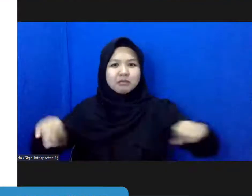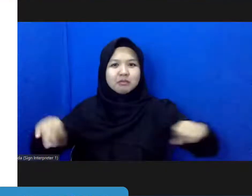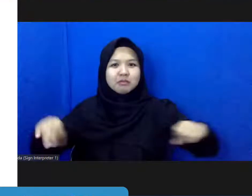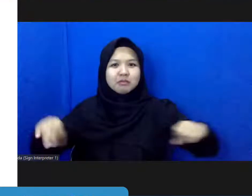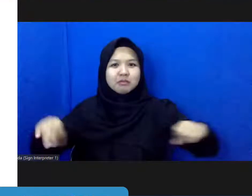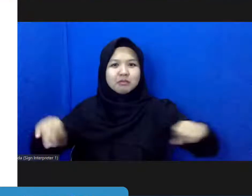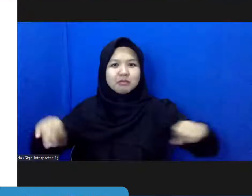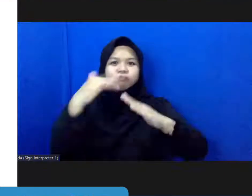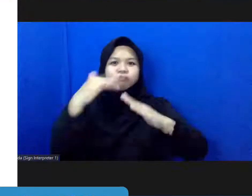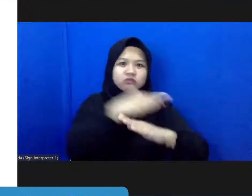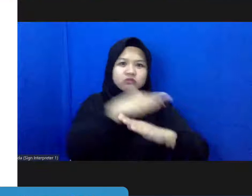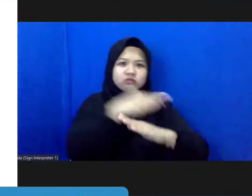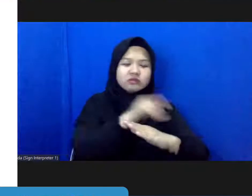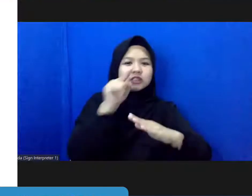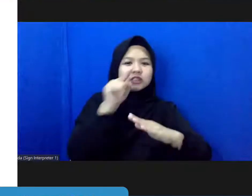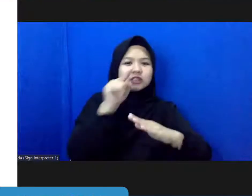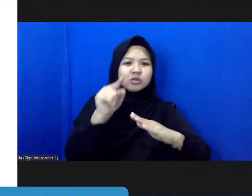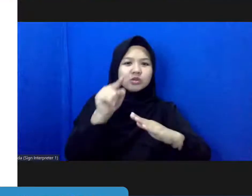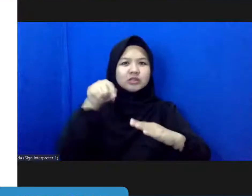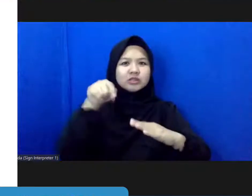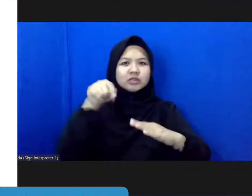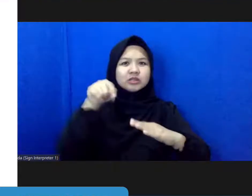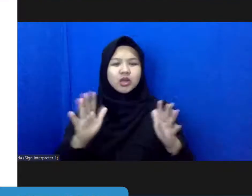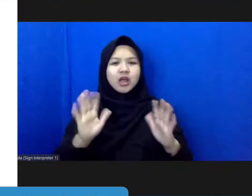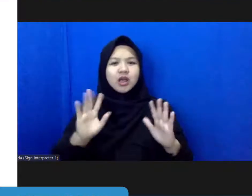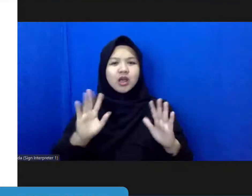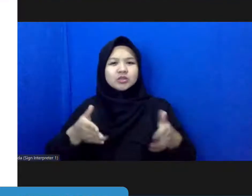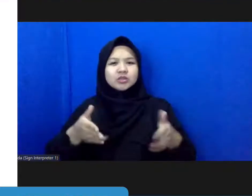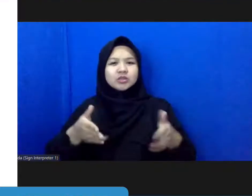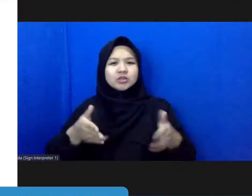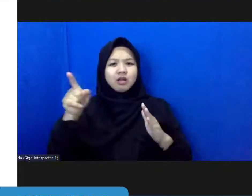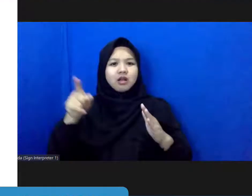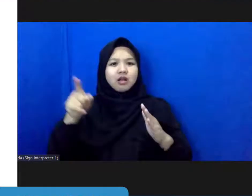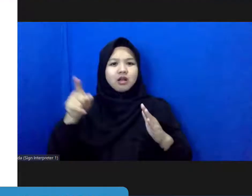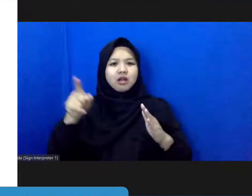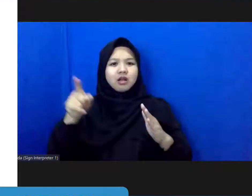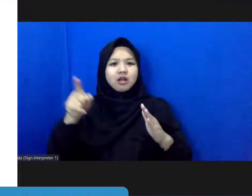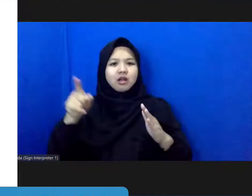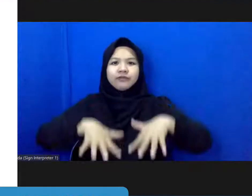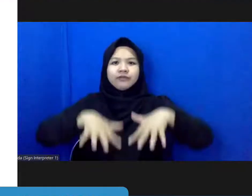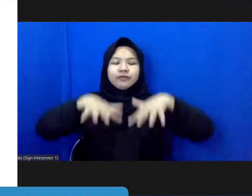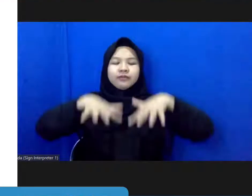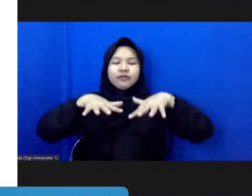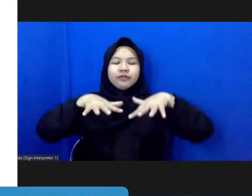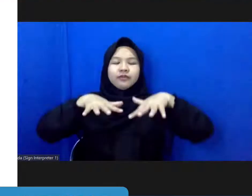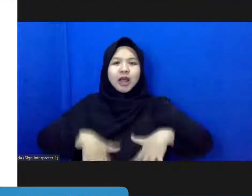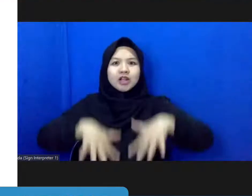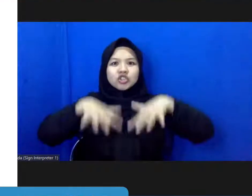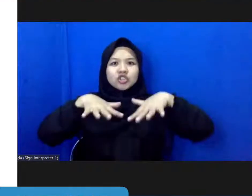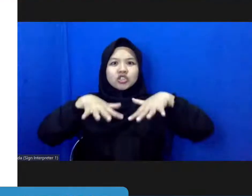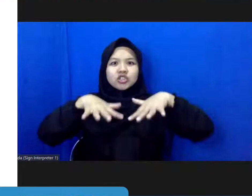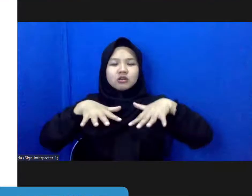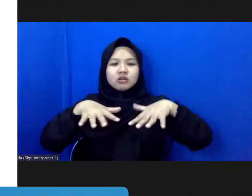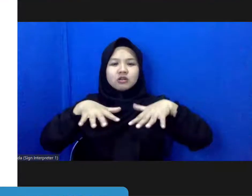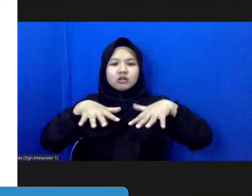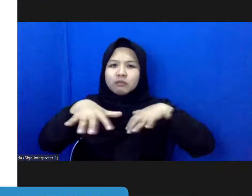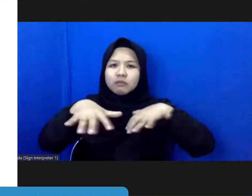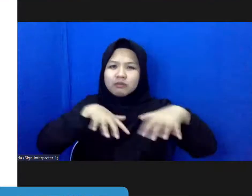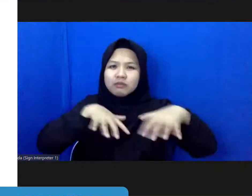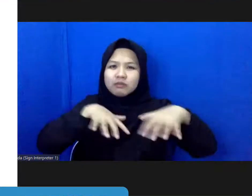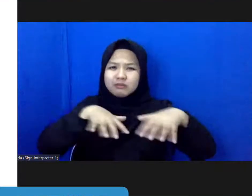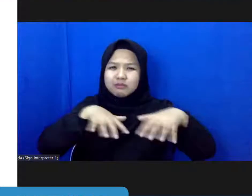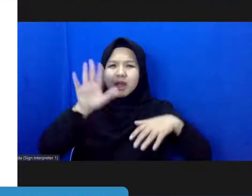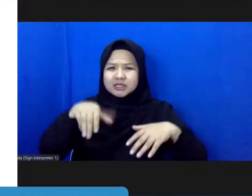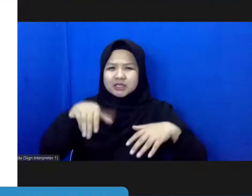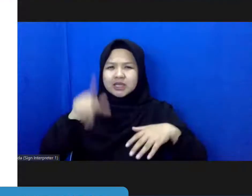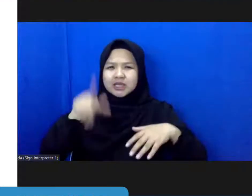in the alert level. So, and then also flood season is coming up, and earthquake is still happening sometimes,